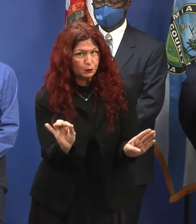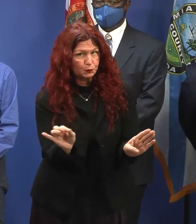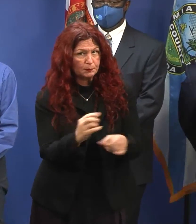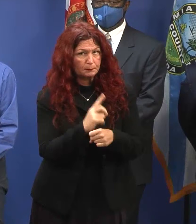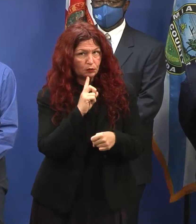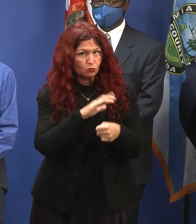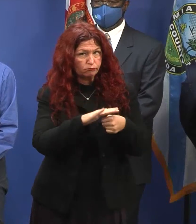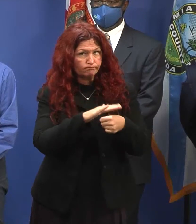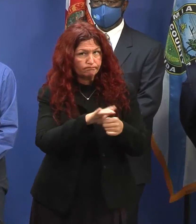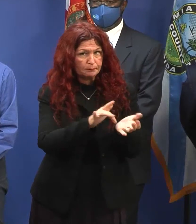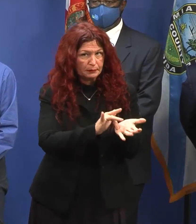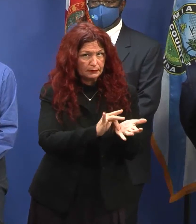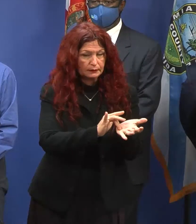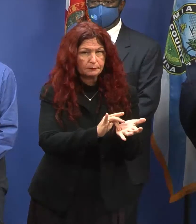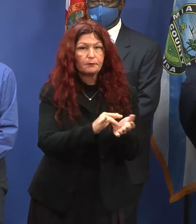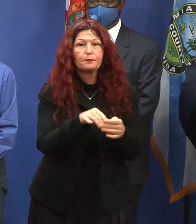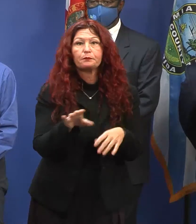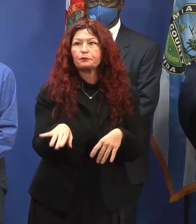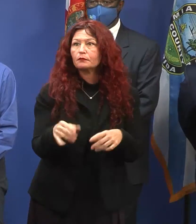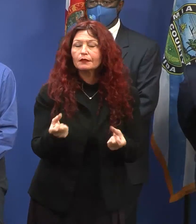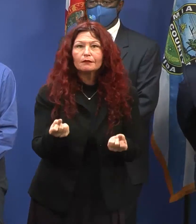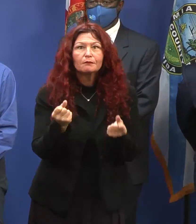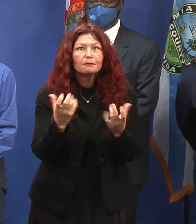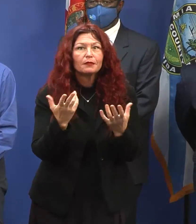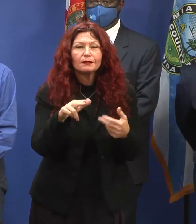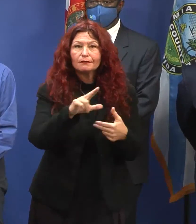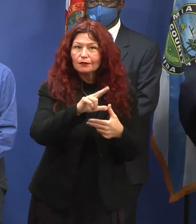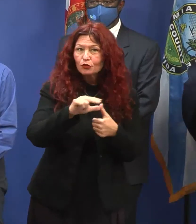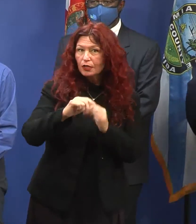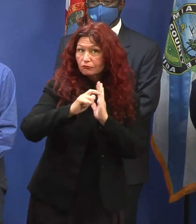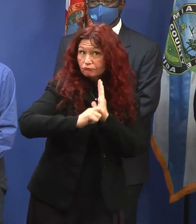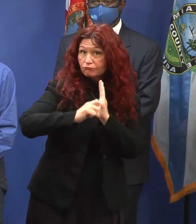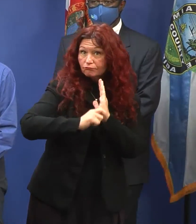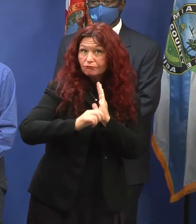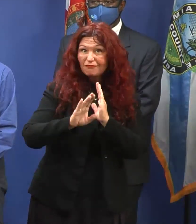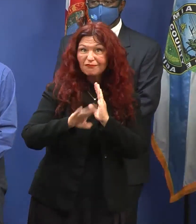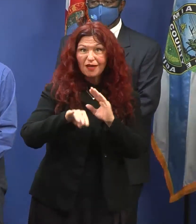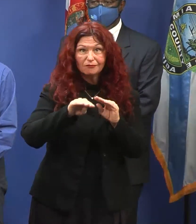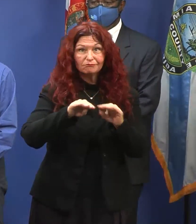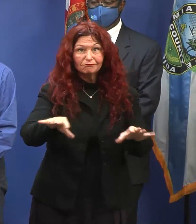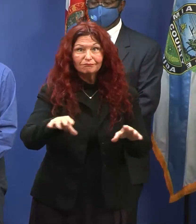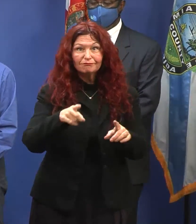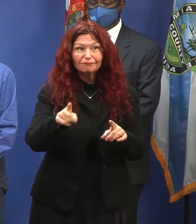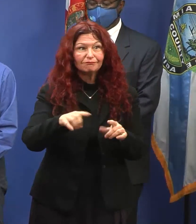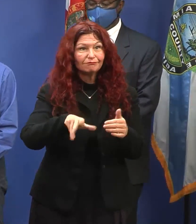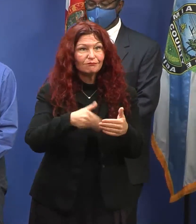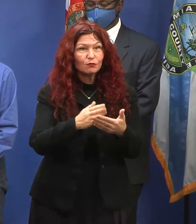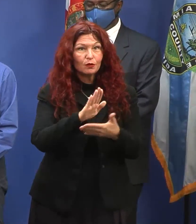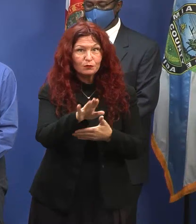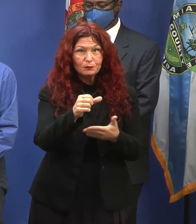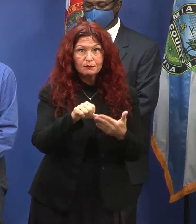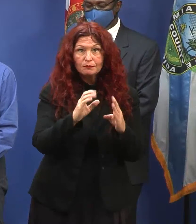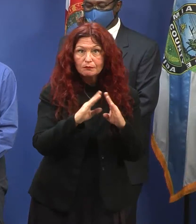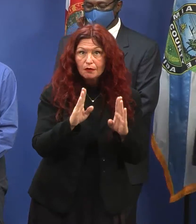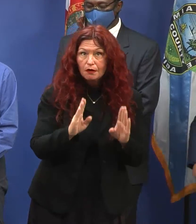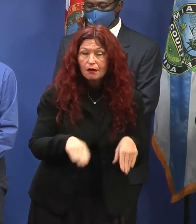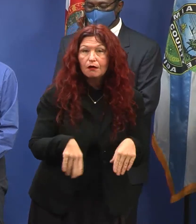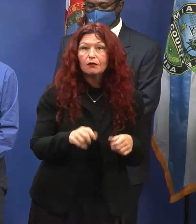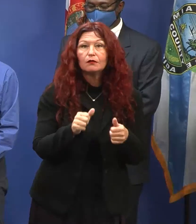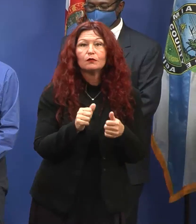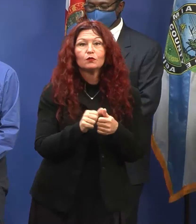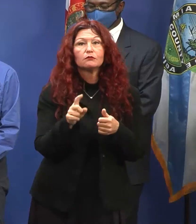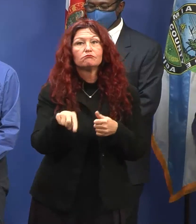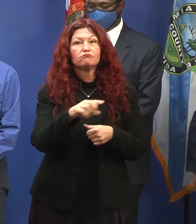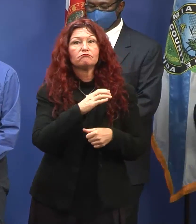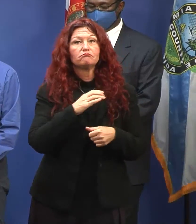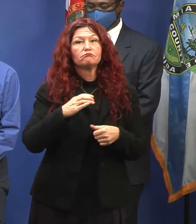things that you have. The hurricane guide that was sent out that the mayor sent out with the commission